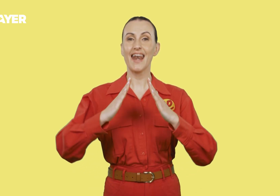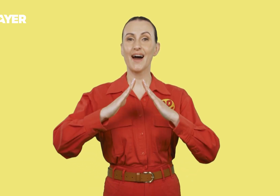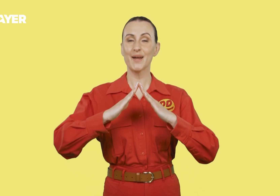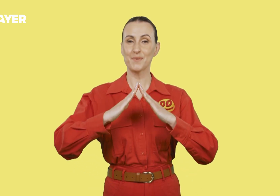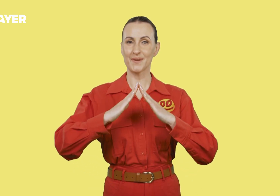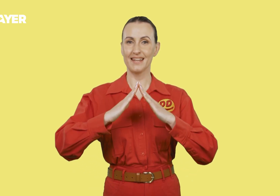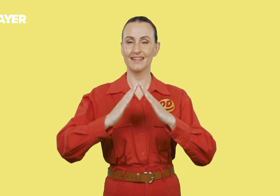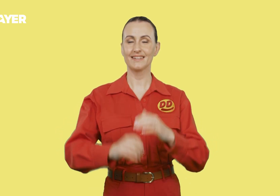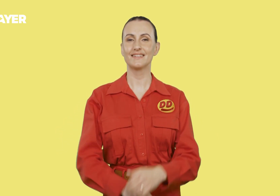Library.